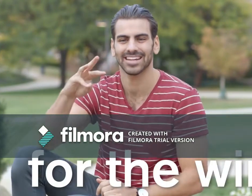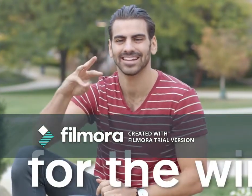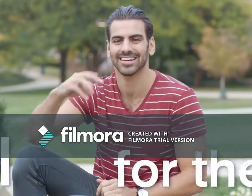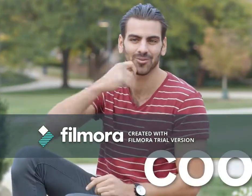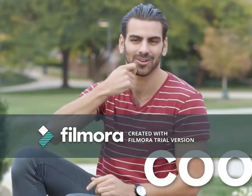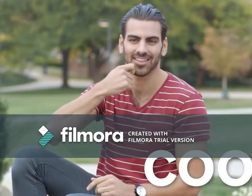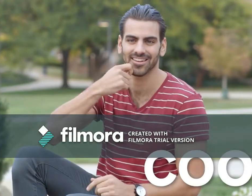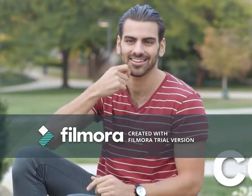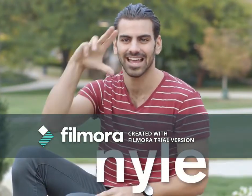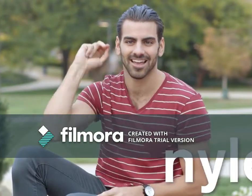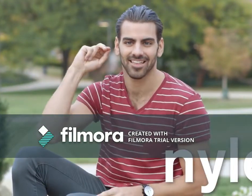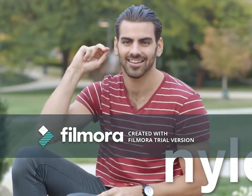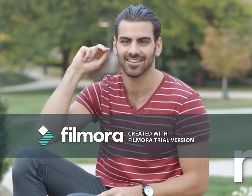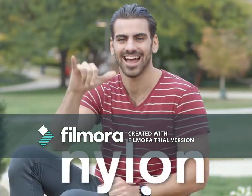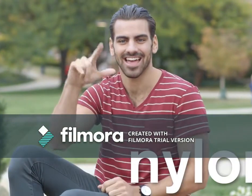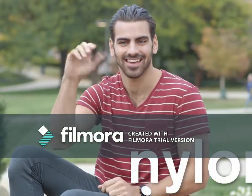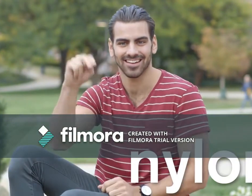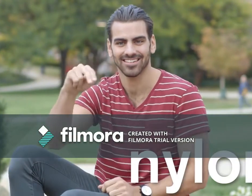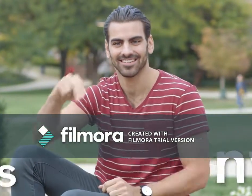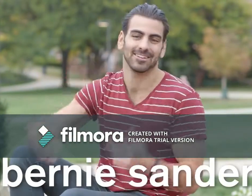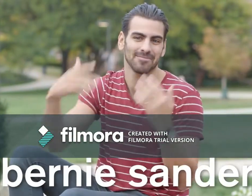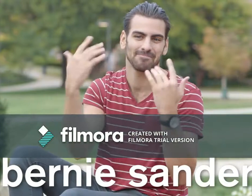win, cool, Nile, nylon, Bernie